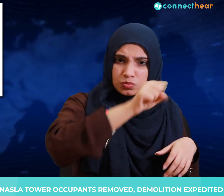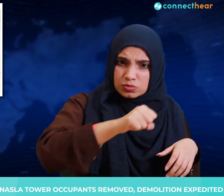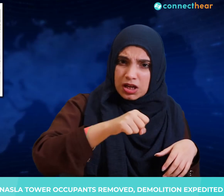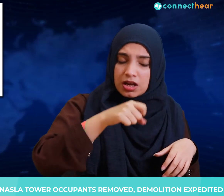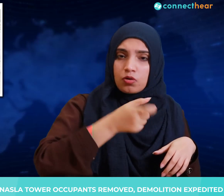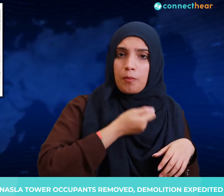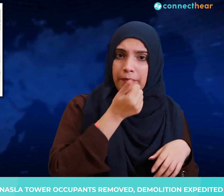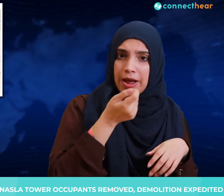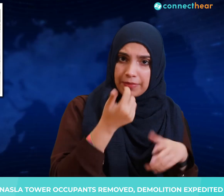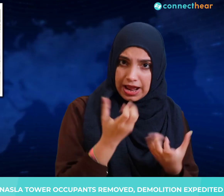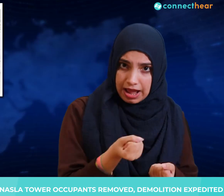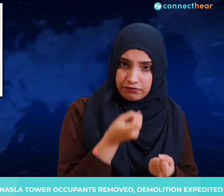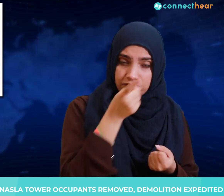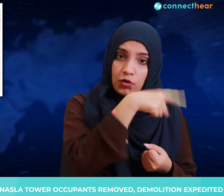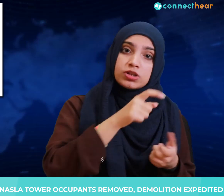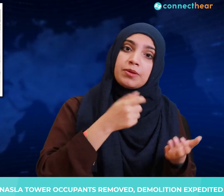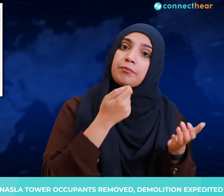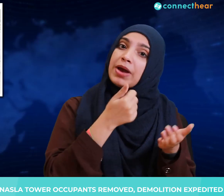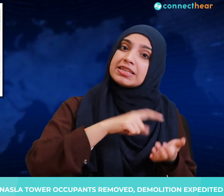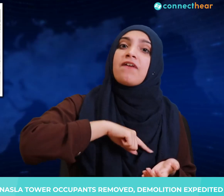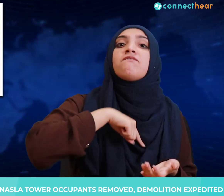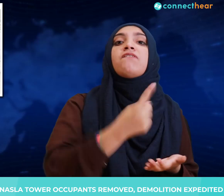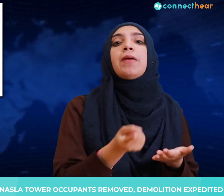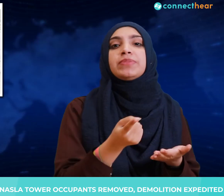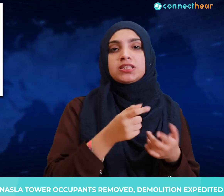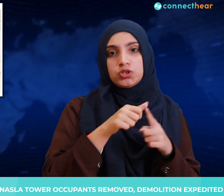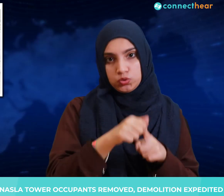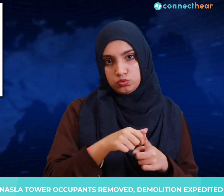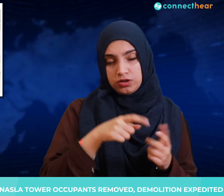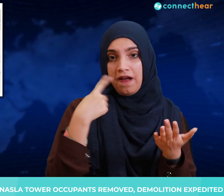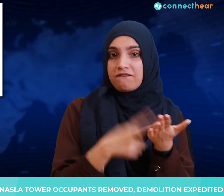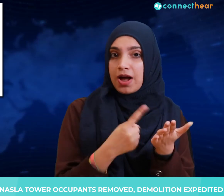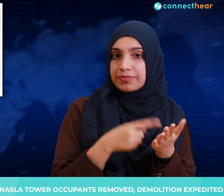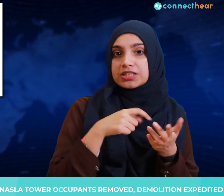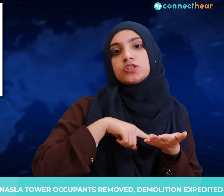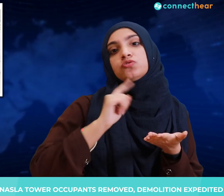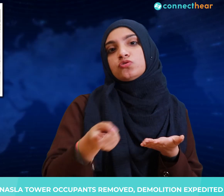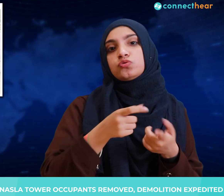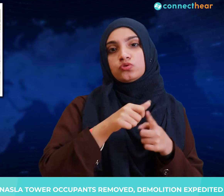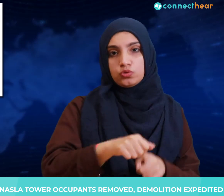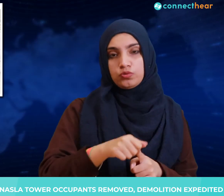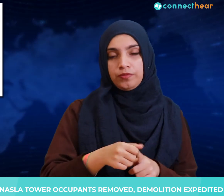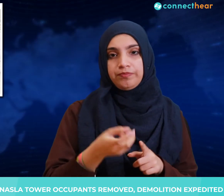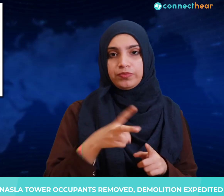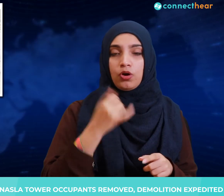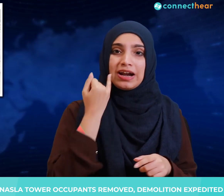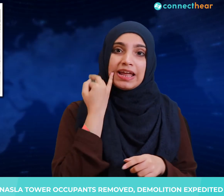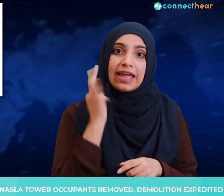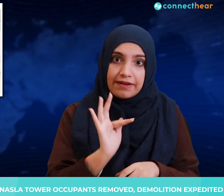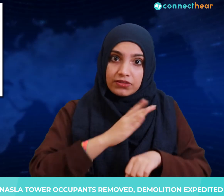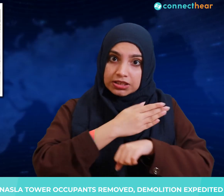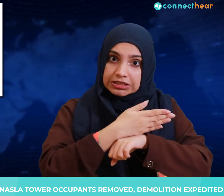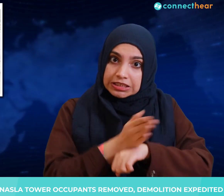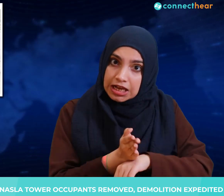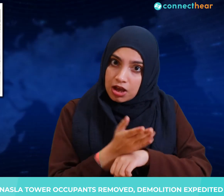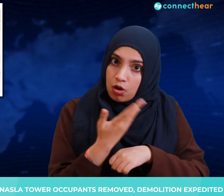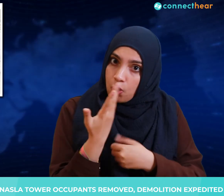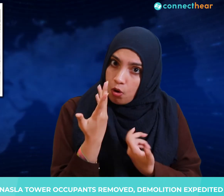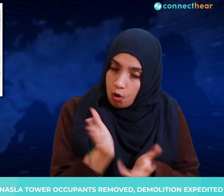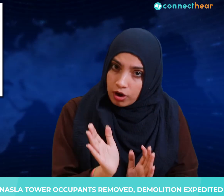owners within 3 months. In case of a delay, The claimants may claim a profit at the